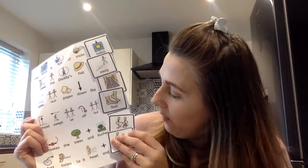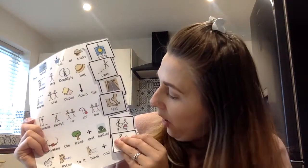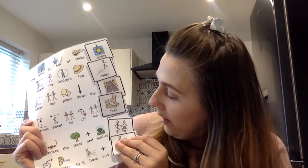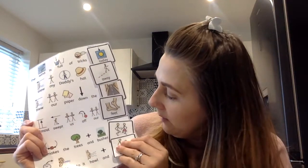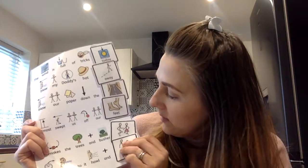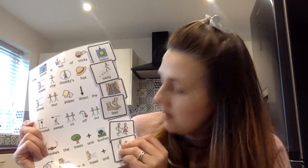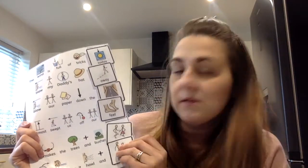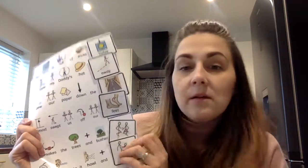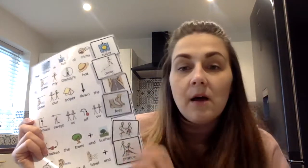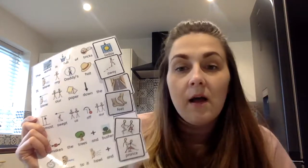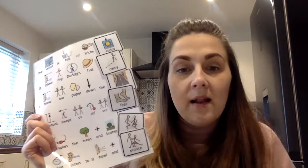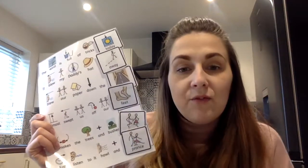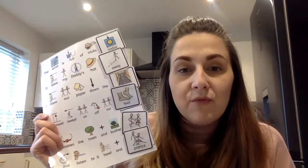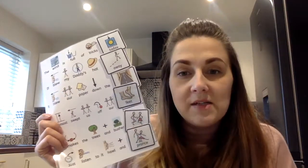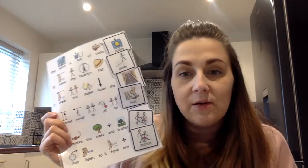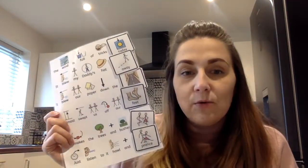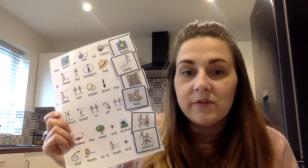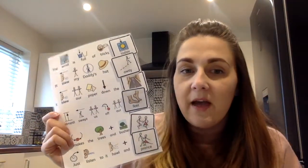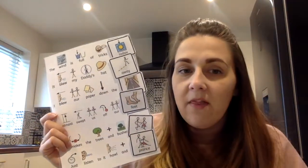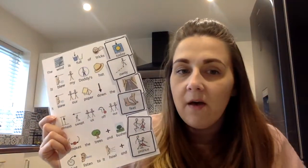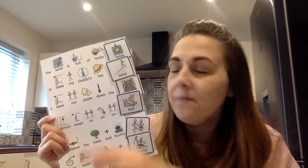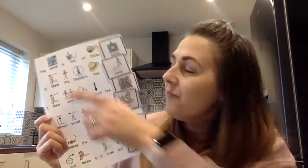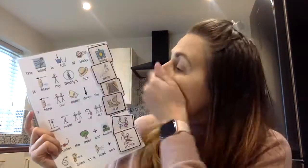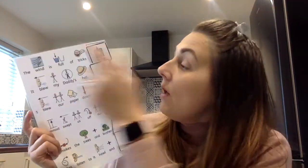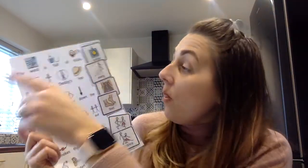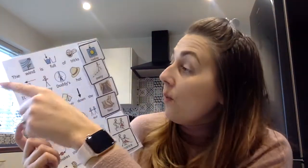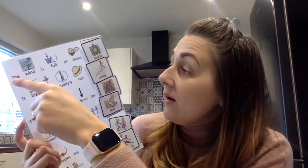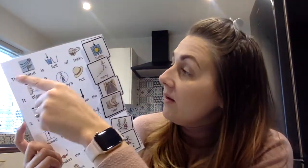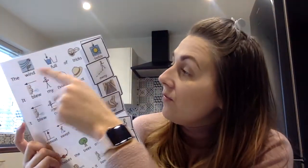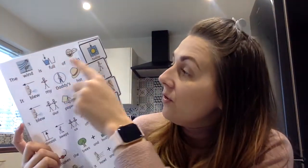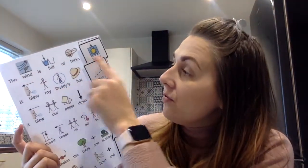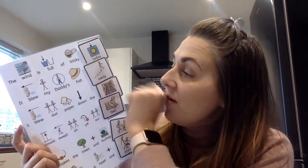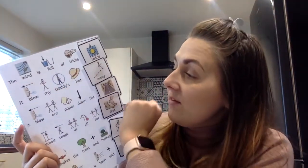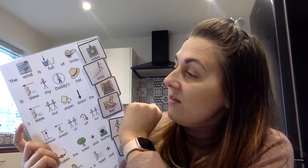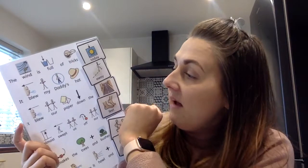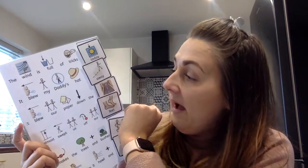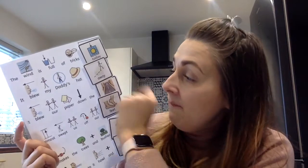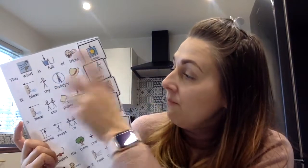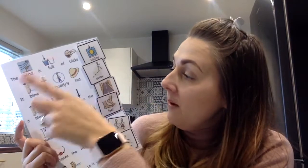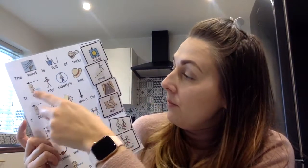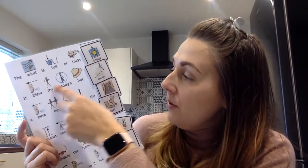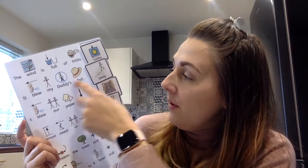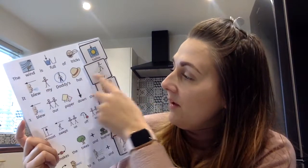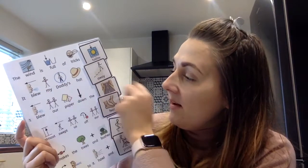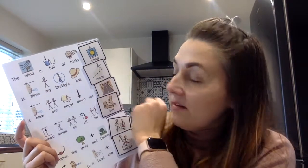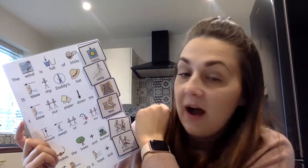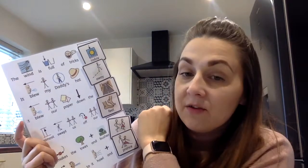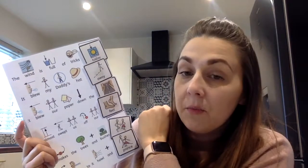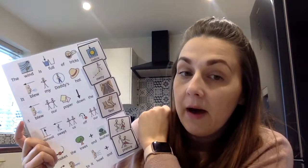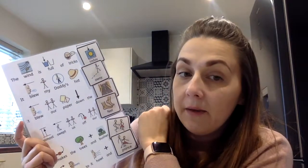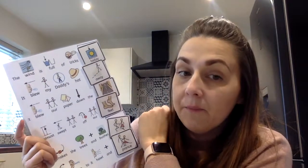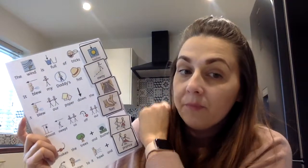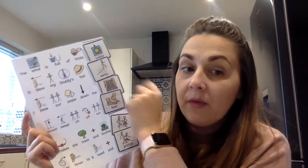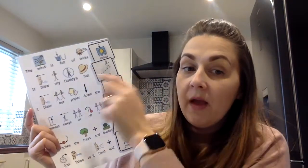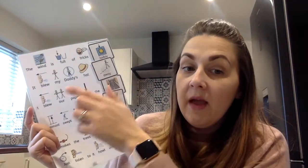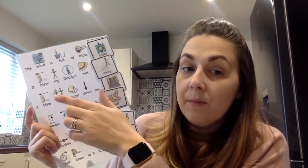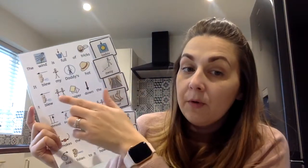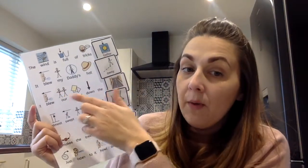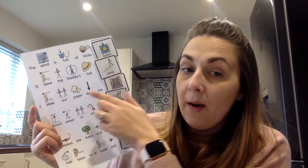rhymes. Let's read it all together. The wind is full of tricks today. It blew my daddy's hat away. It blew our